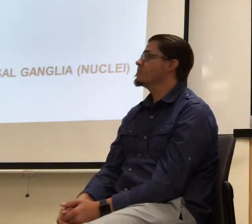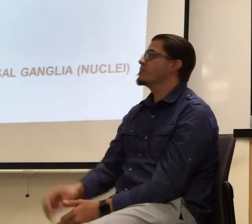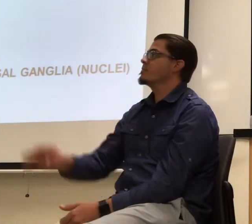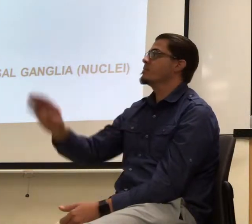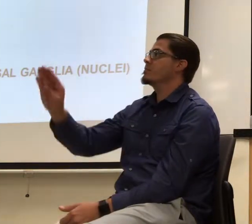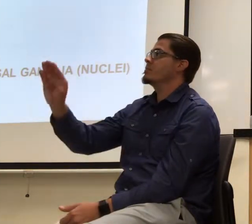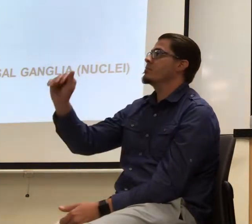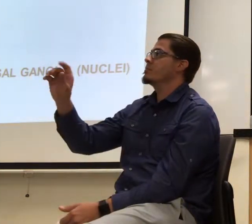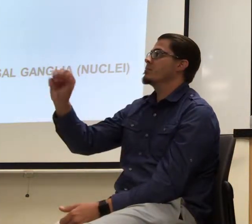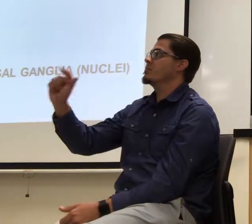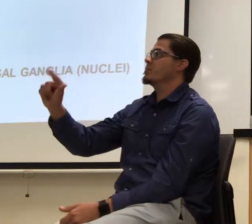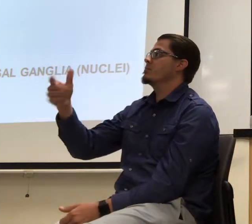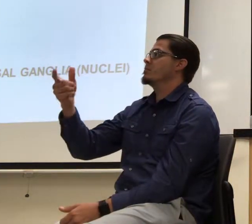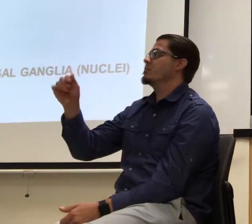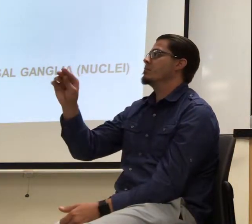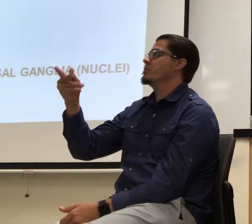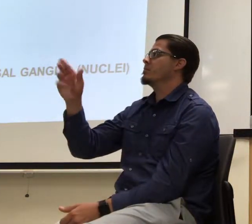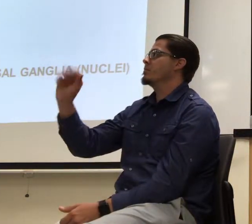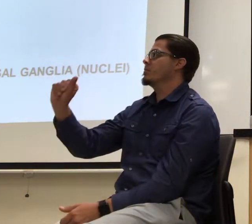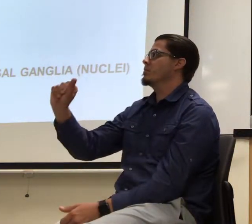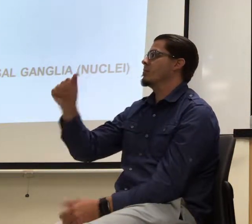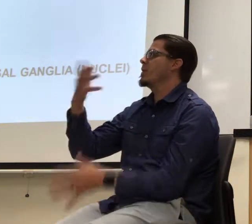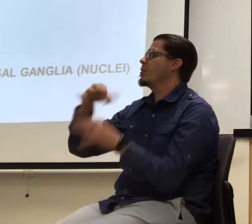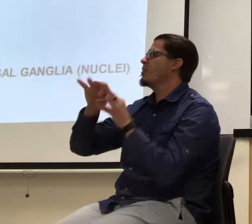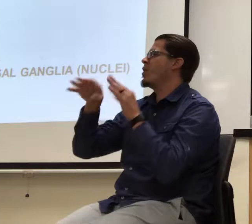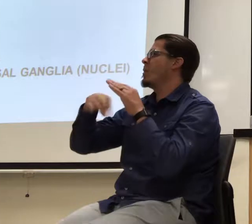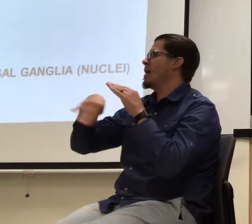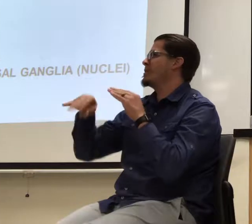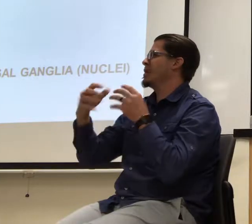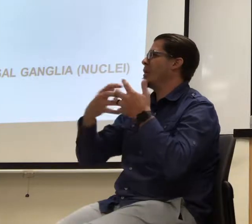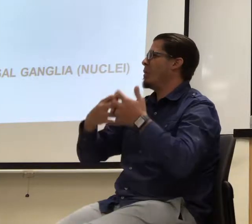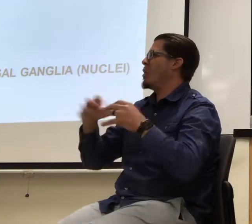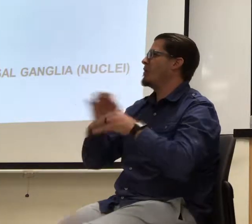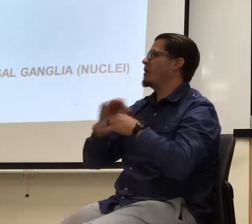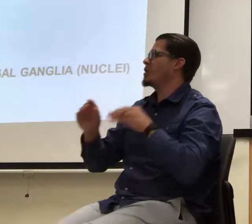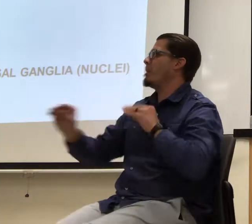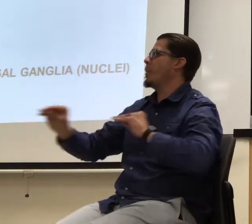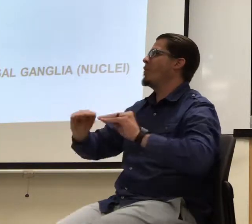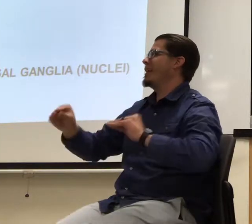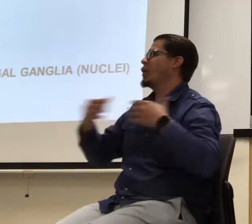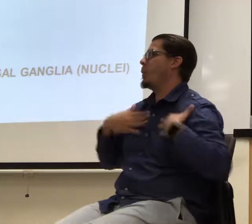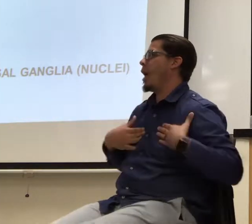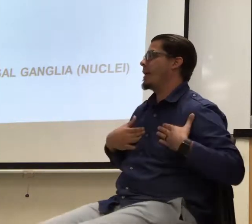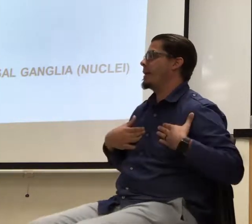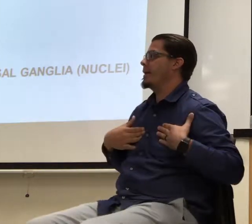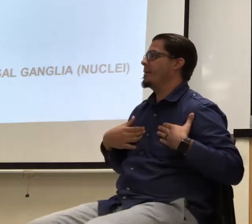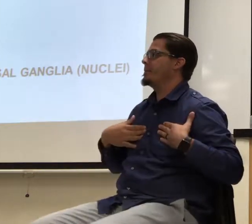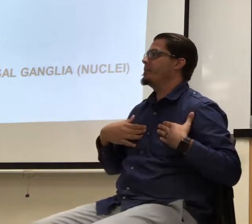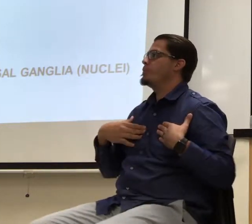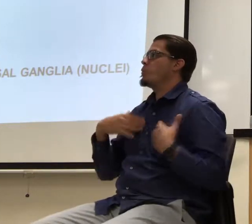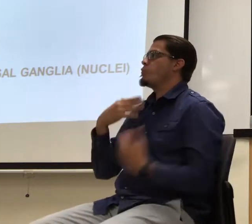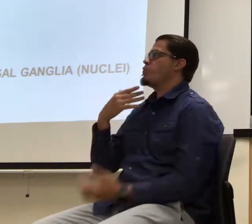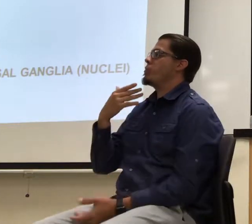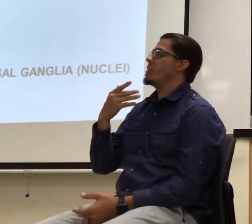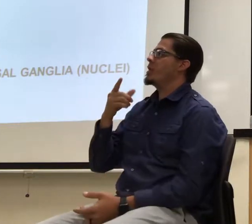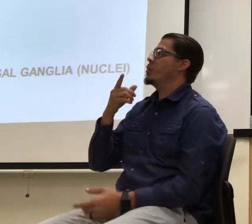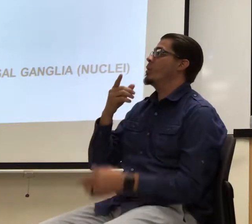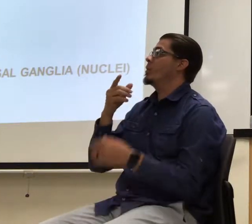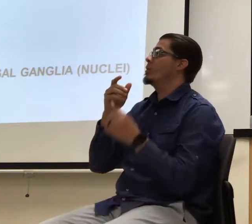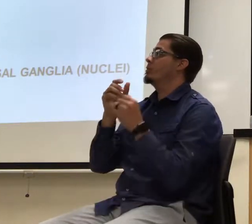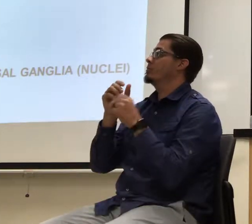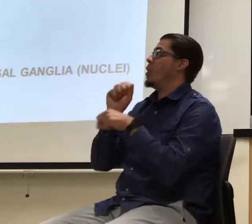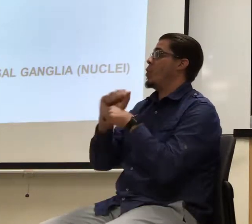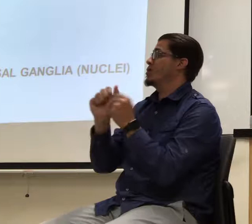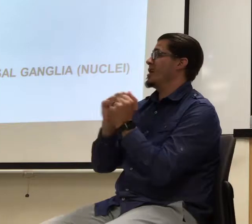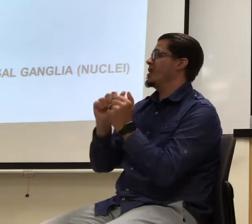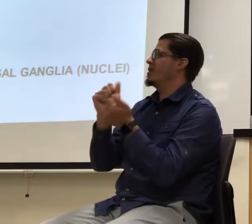Basal ganglia are also important in basic motor function and moving your body parts. It works in conjunction